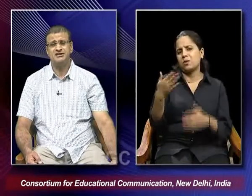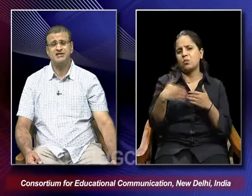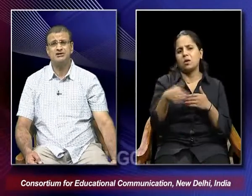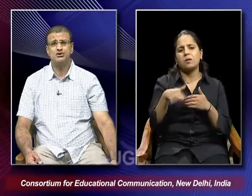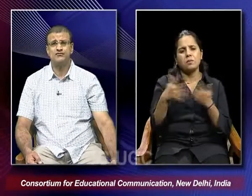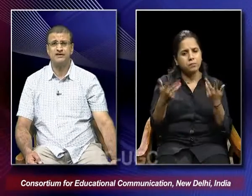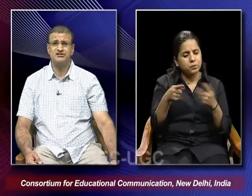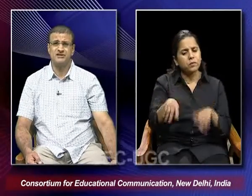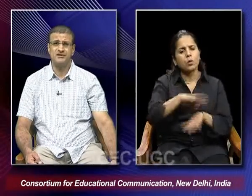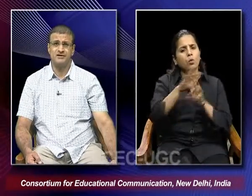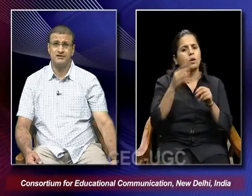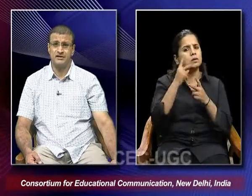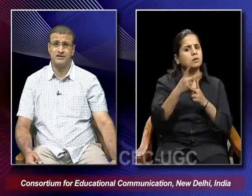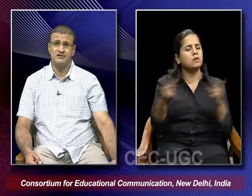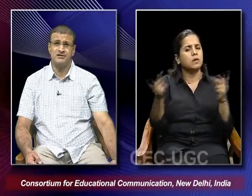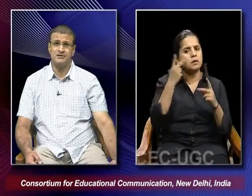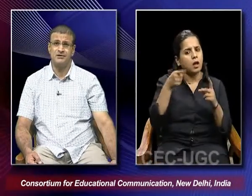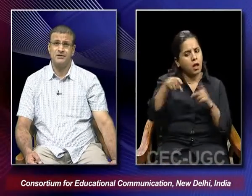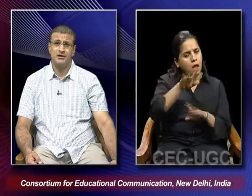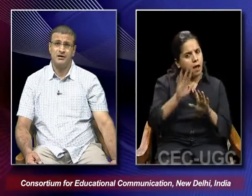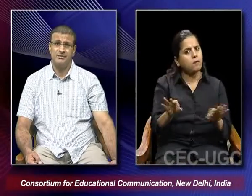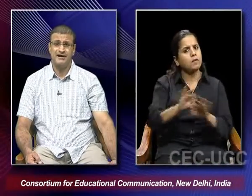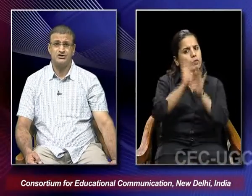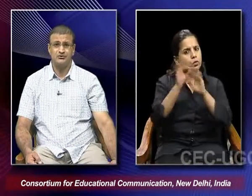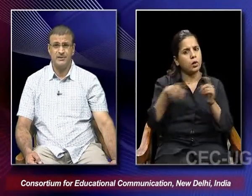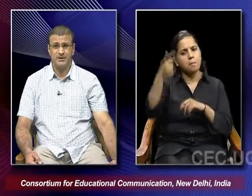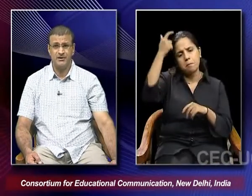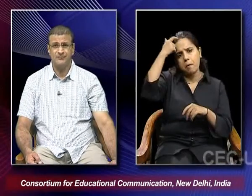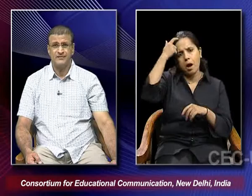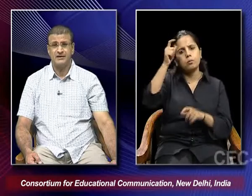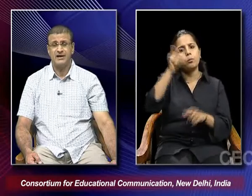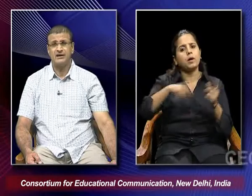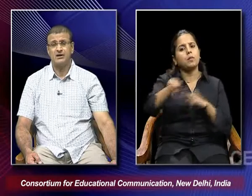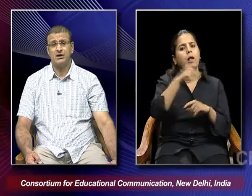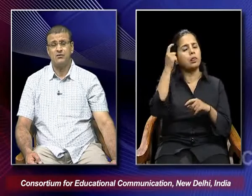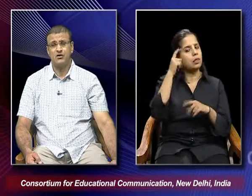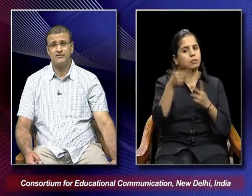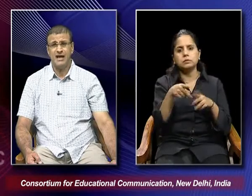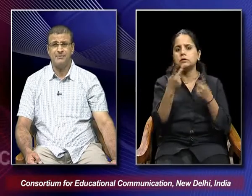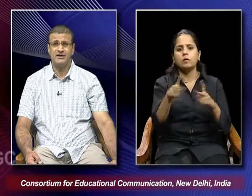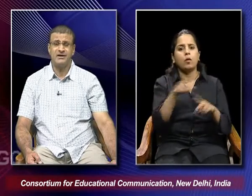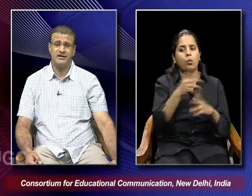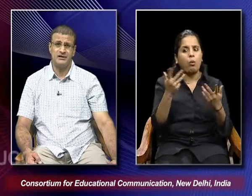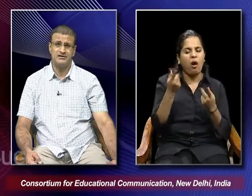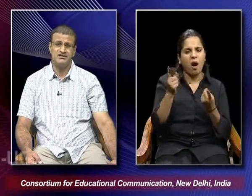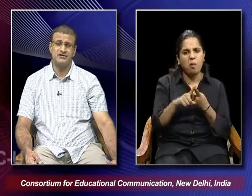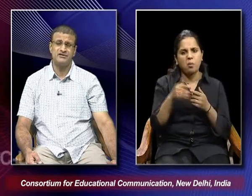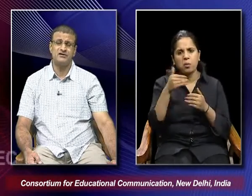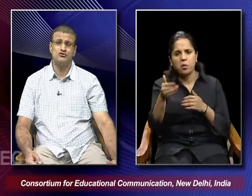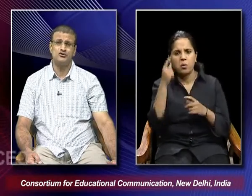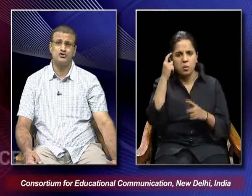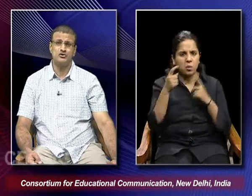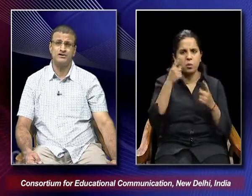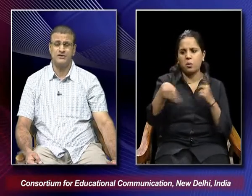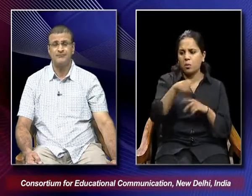these kinds of things, they were there in the minds of people, that what will happen, and this kind of a thing